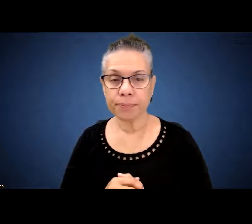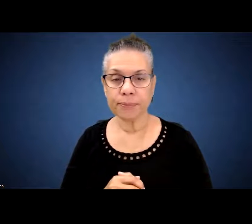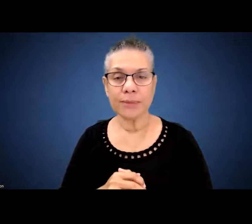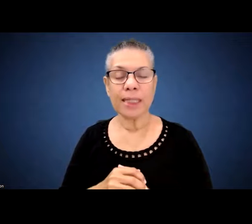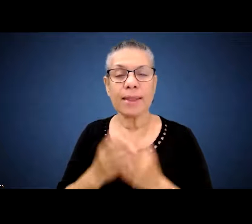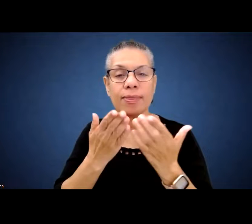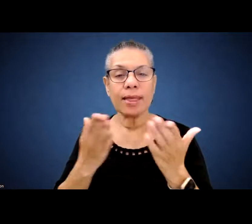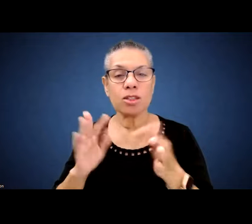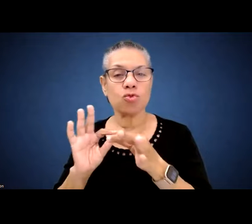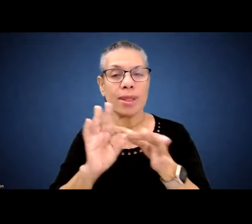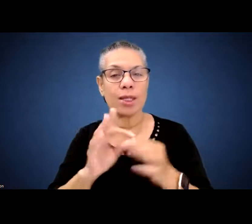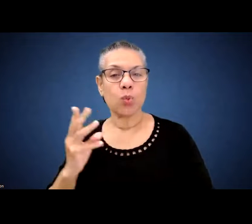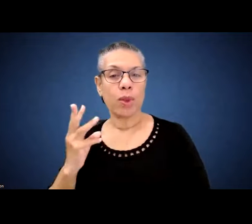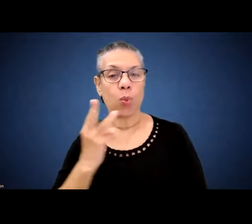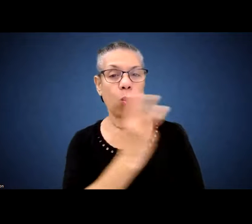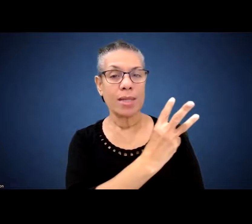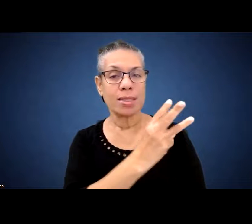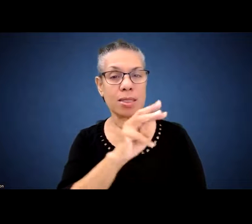west.